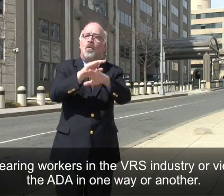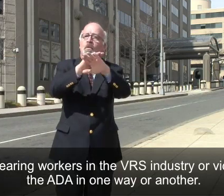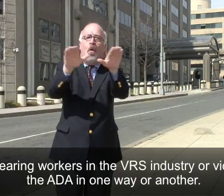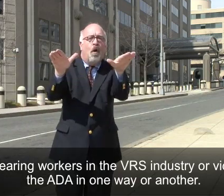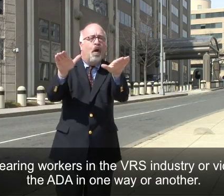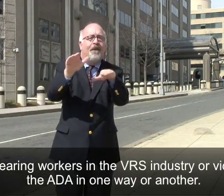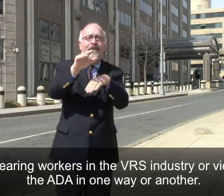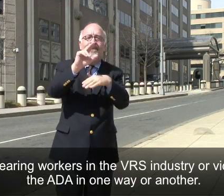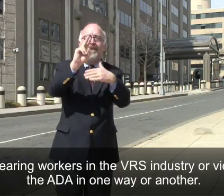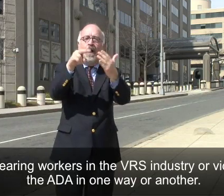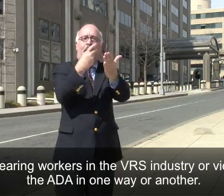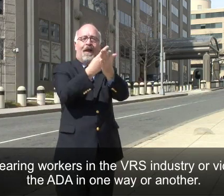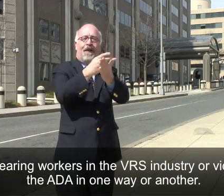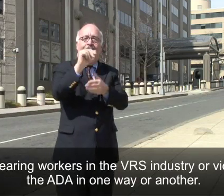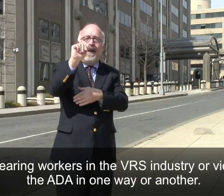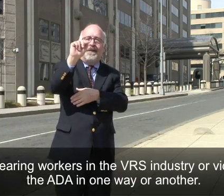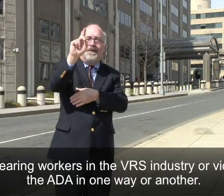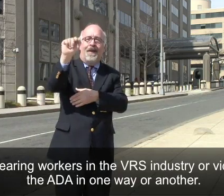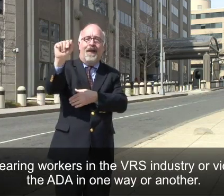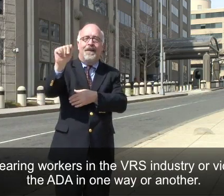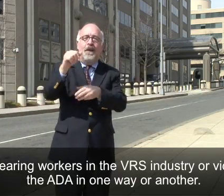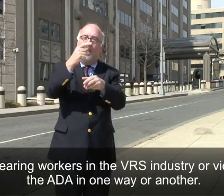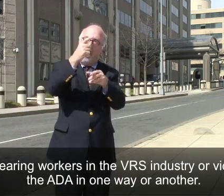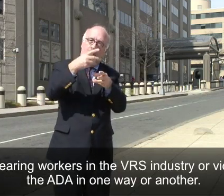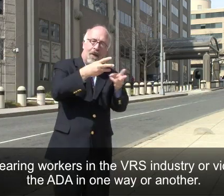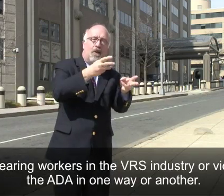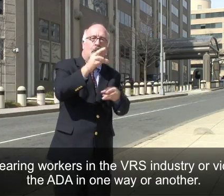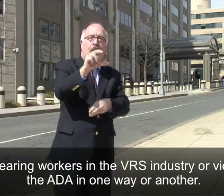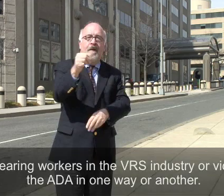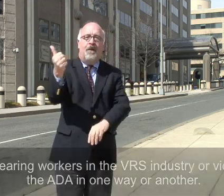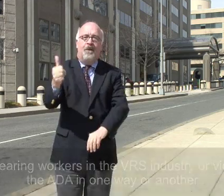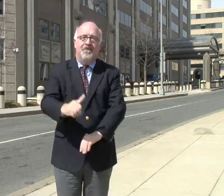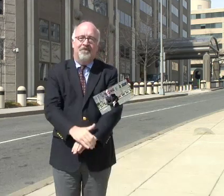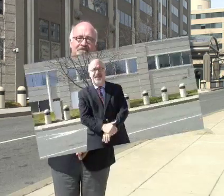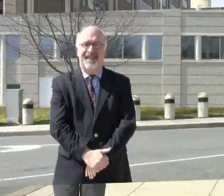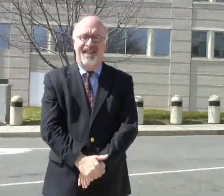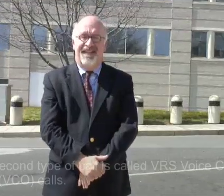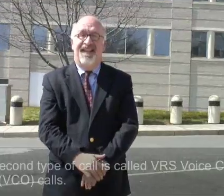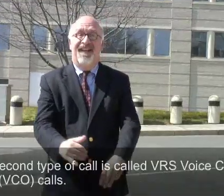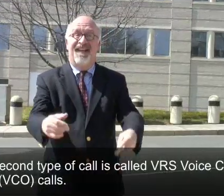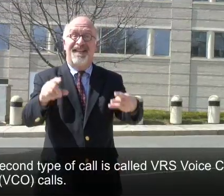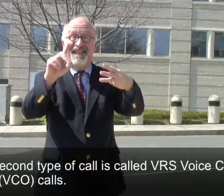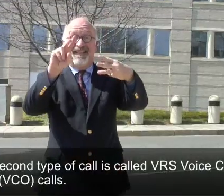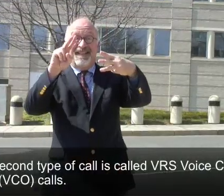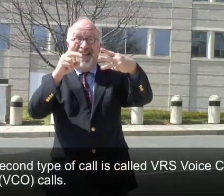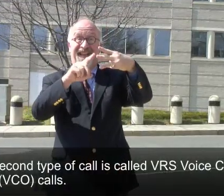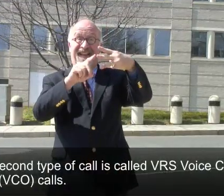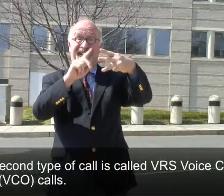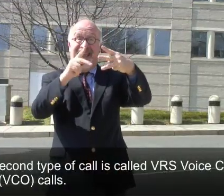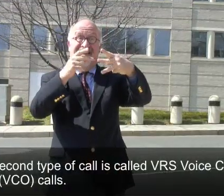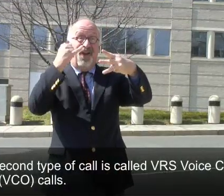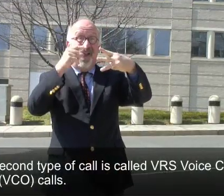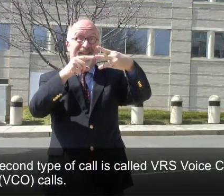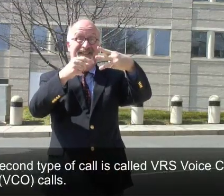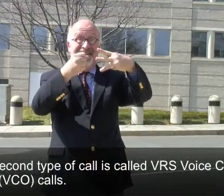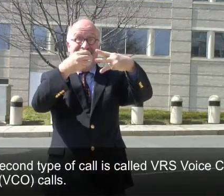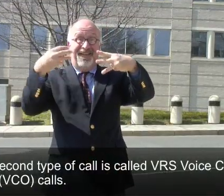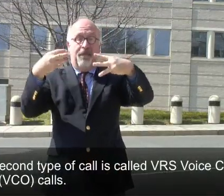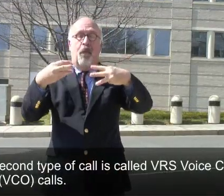violate the ADA in one way or another. The second type of call is